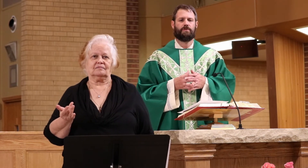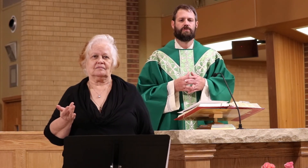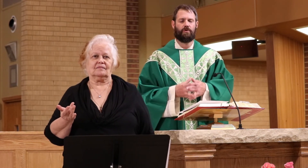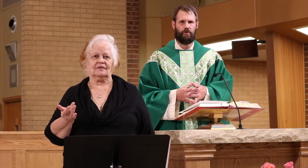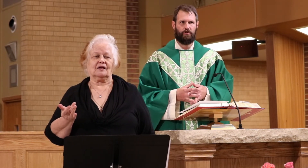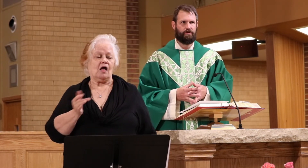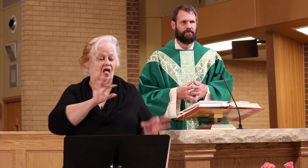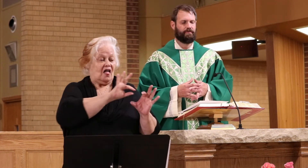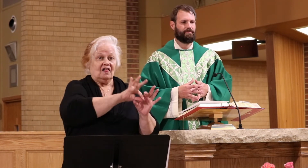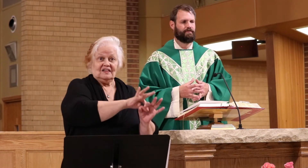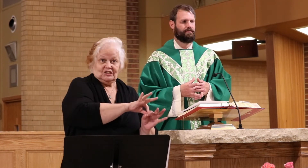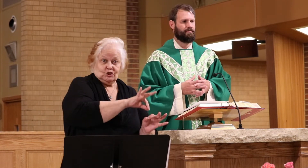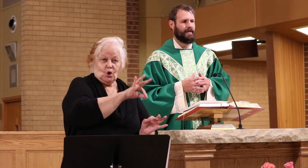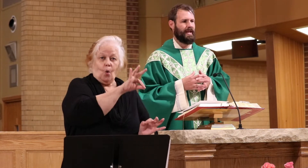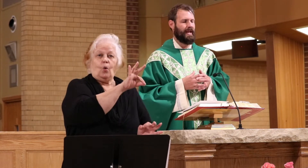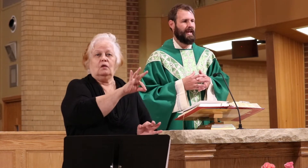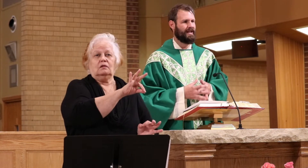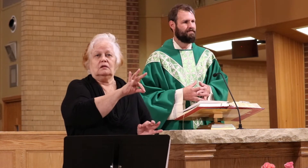The soul